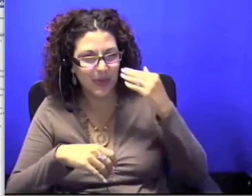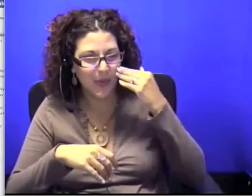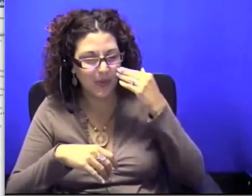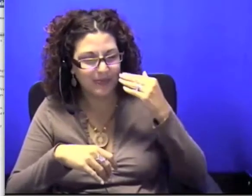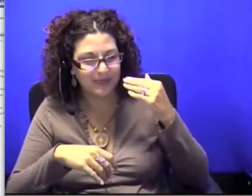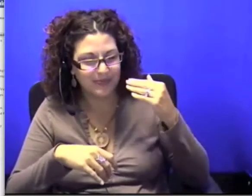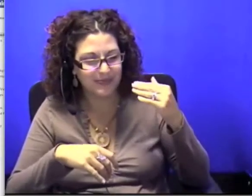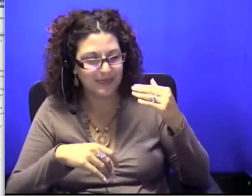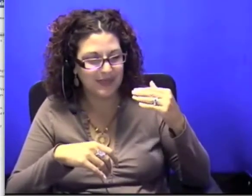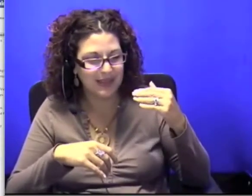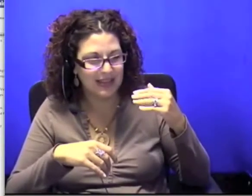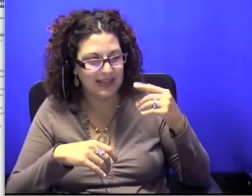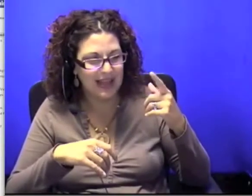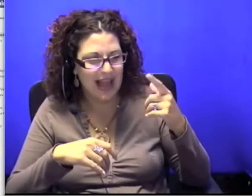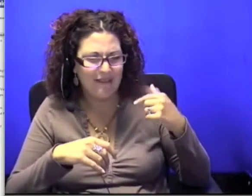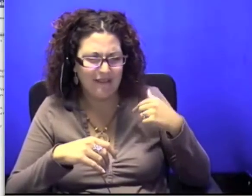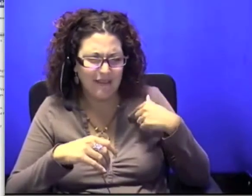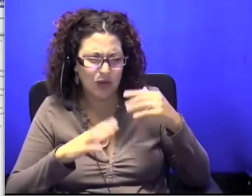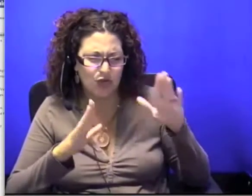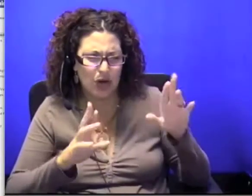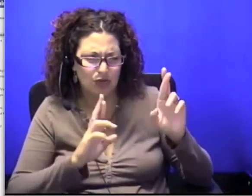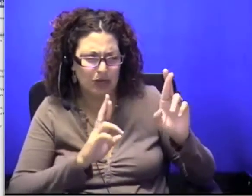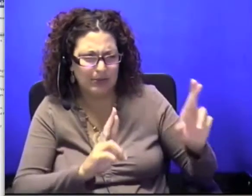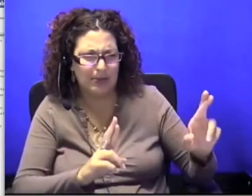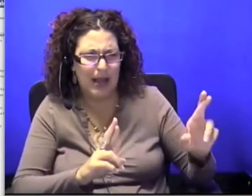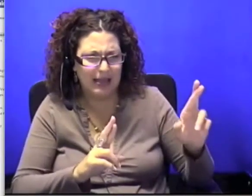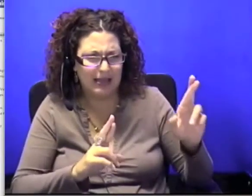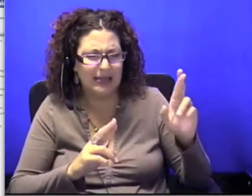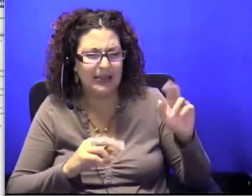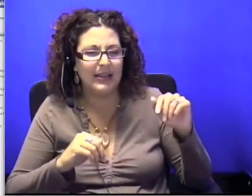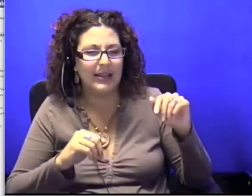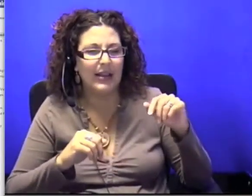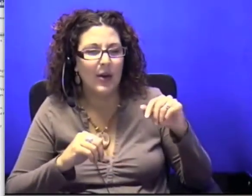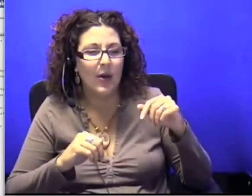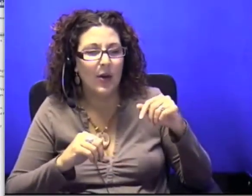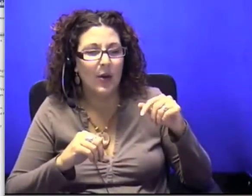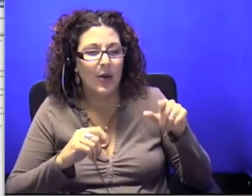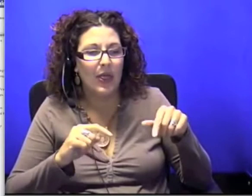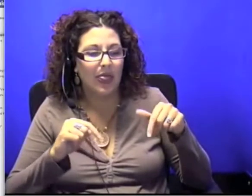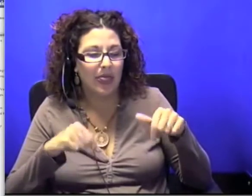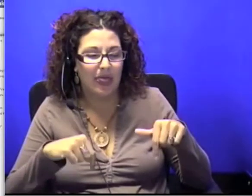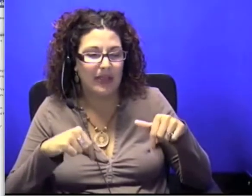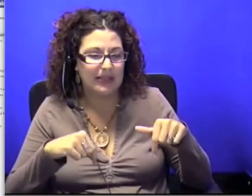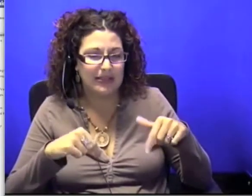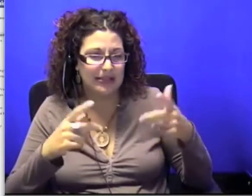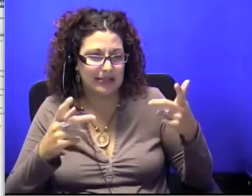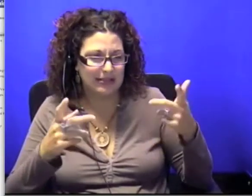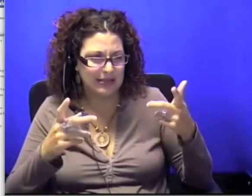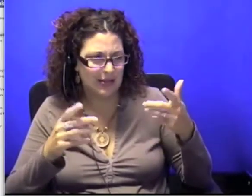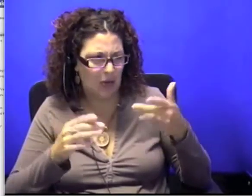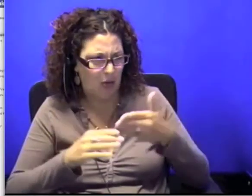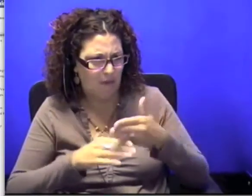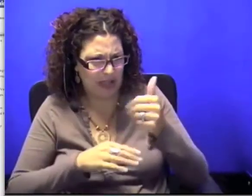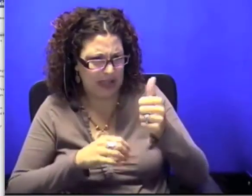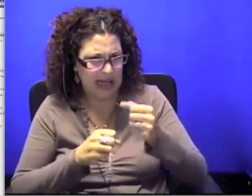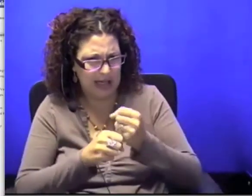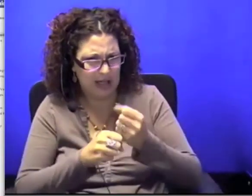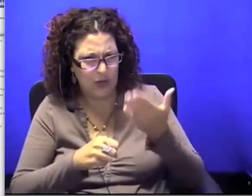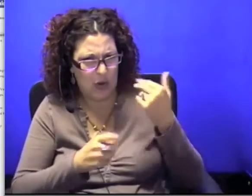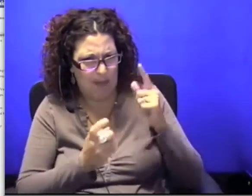I just want you to know what great respect I had when I saw Brilliant Compensation. This has been, over 10 years ago,